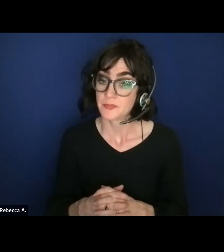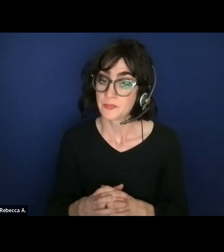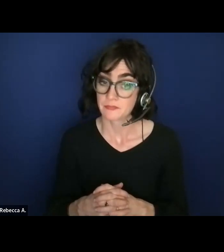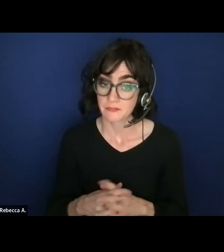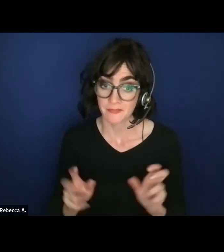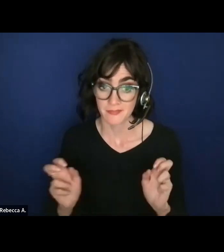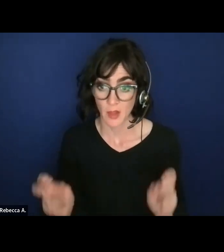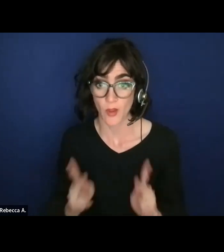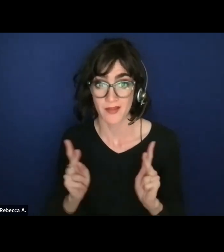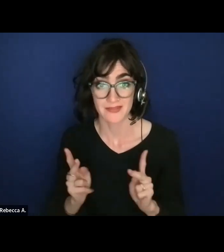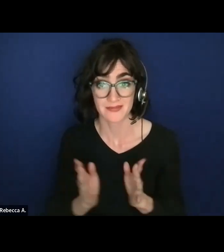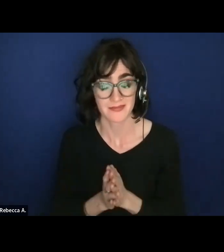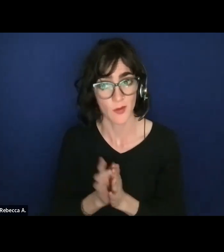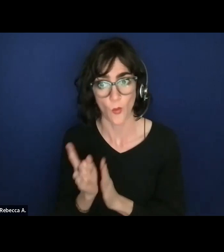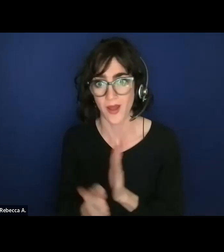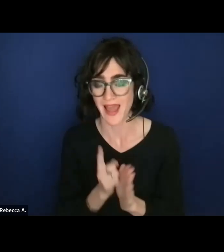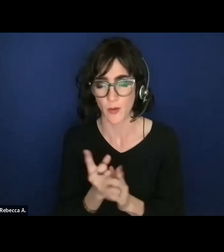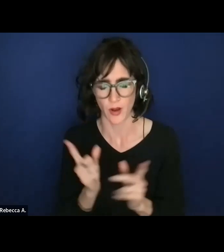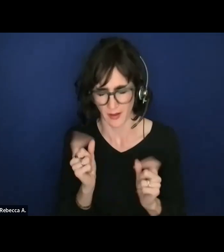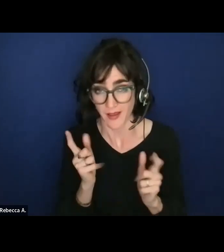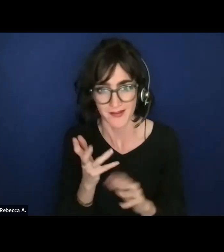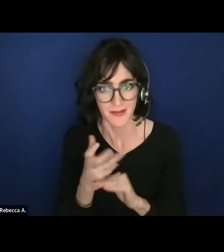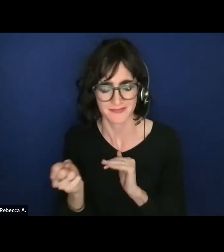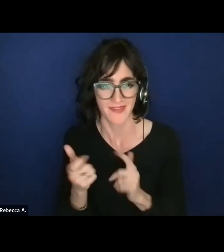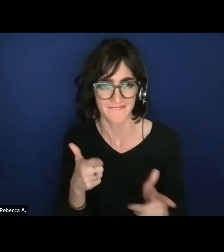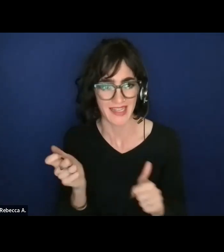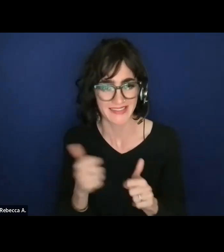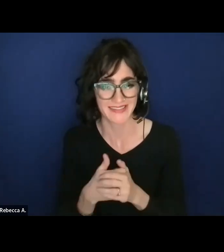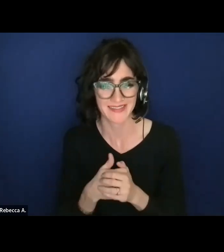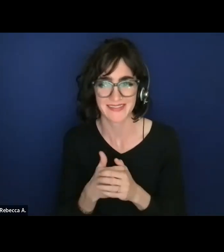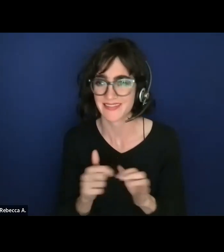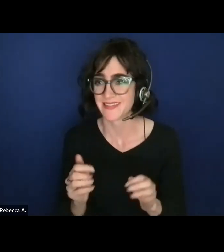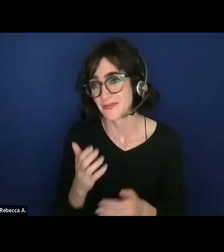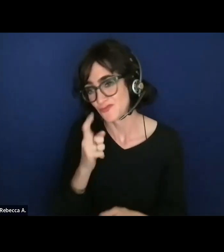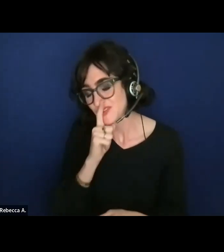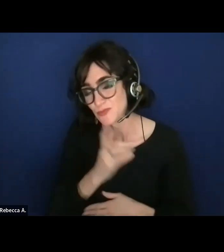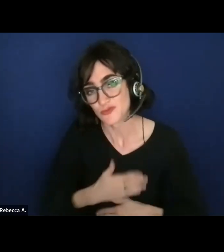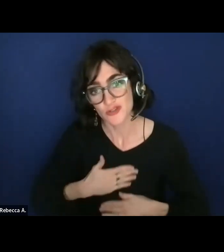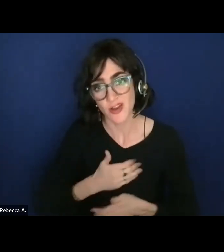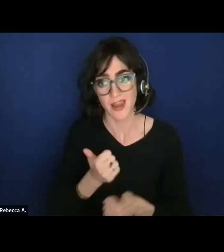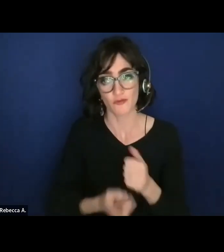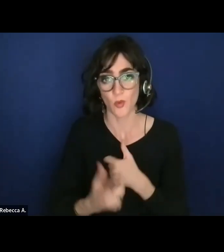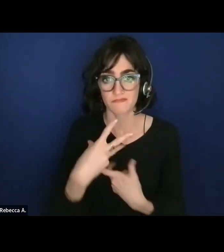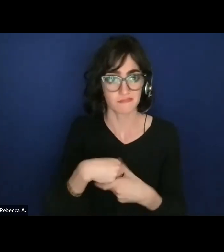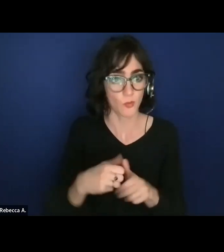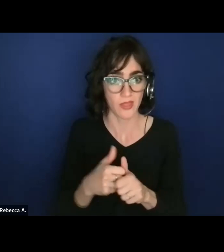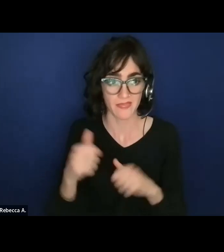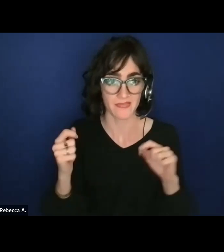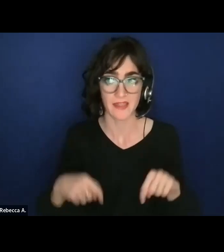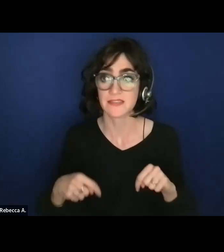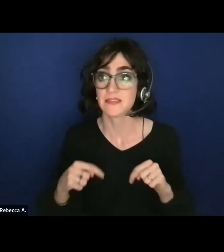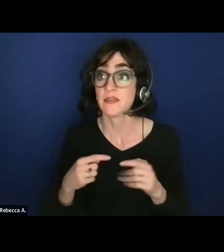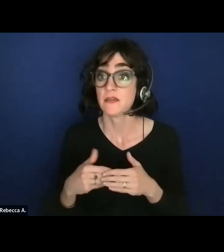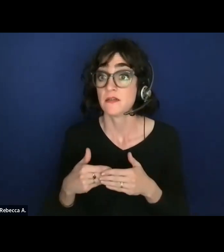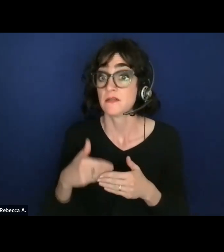Okay, gosh, an hour goes by so quickly. I appreciate everyone engaging on this. Let's go